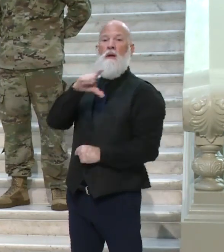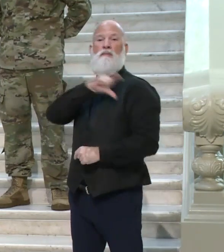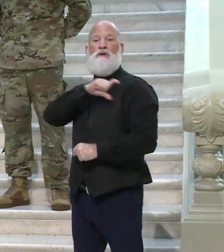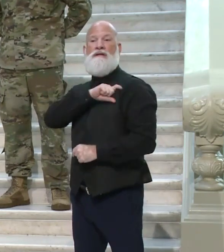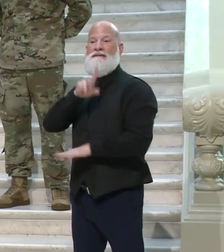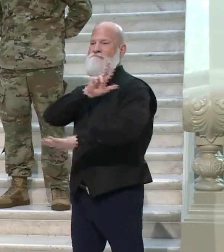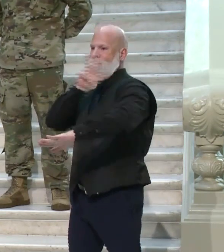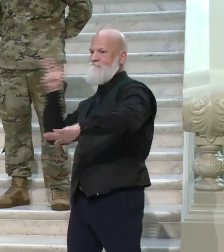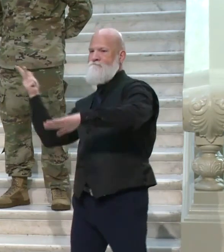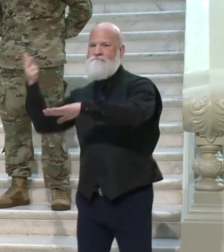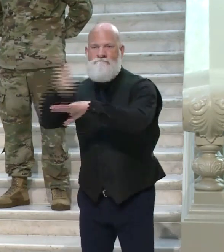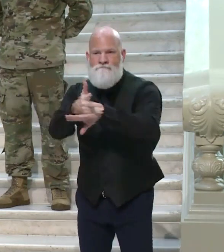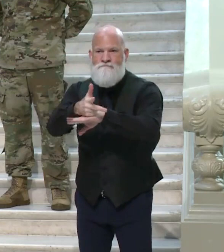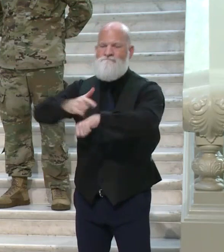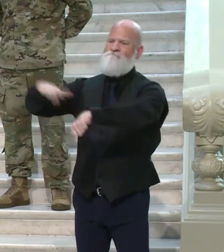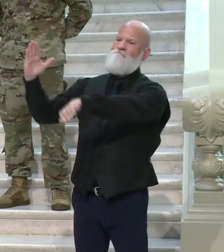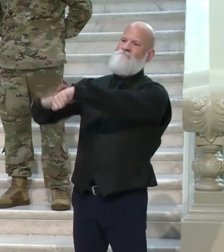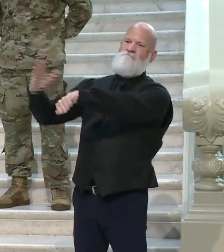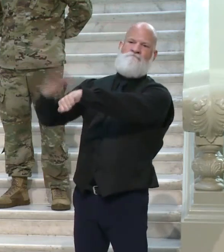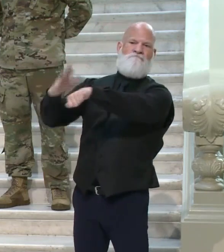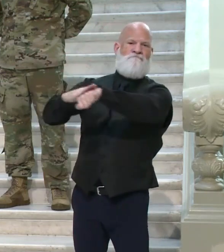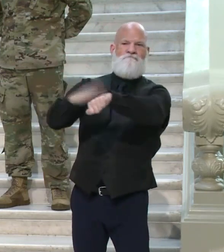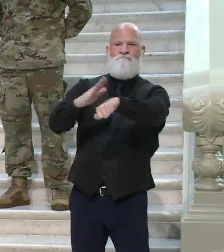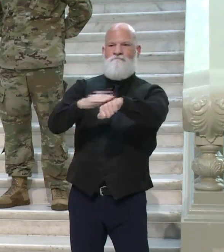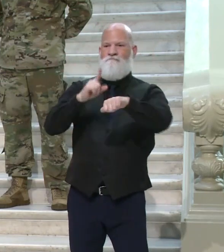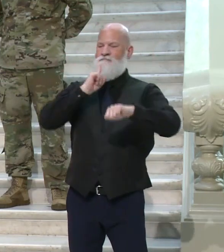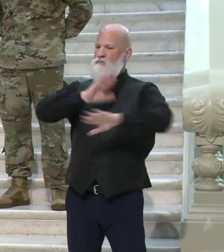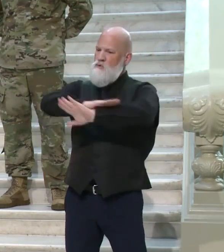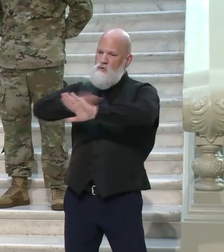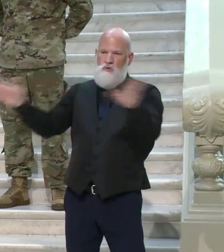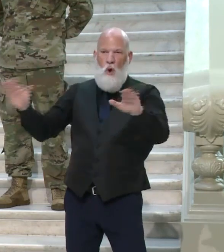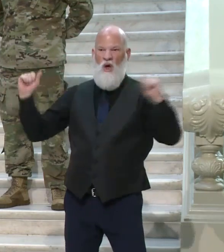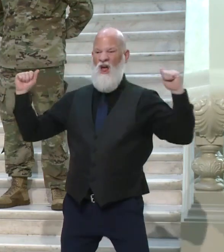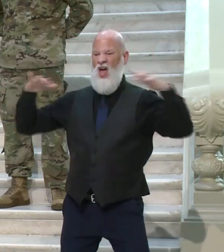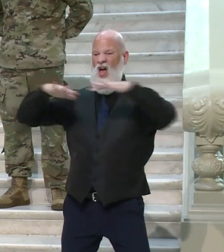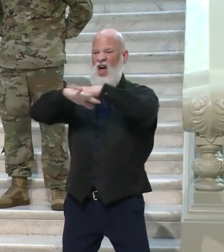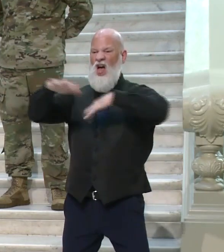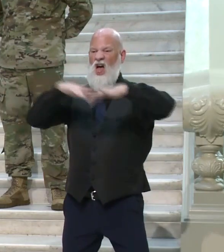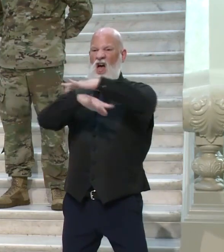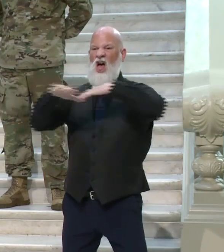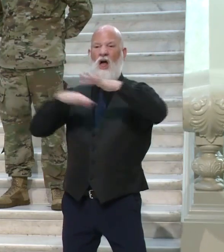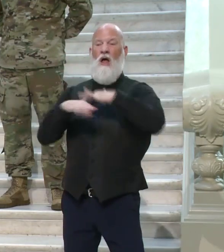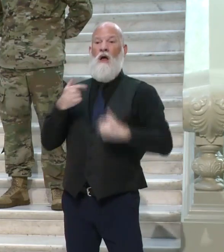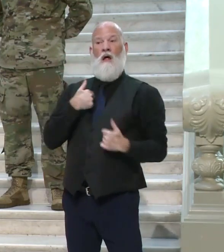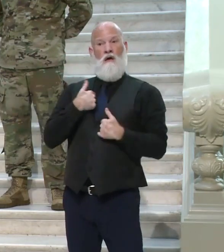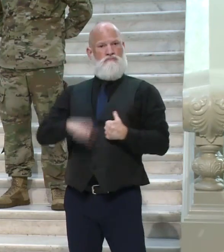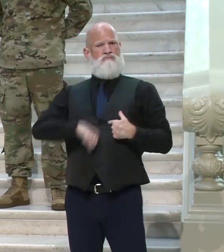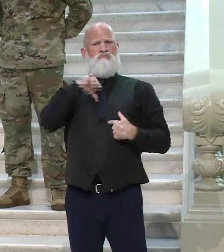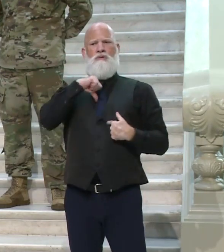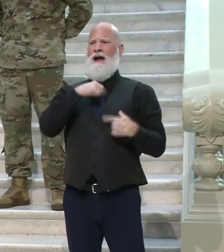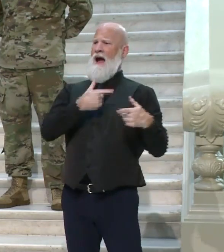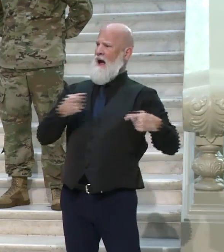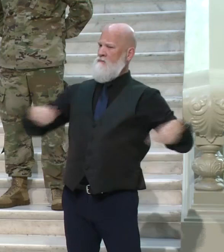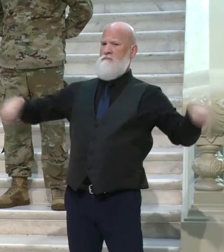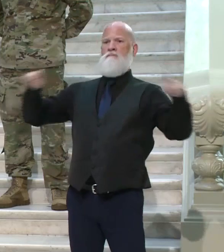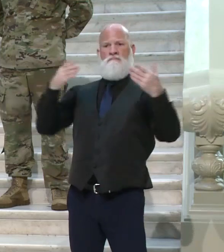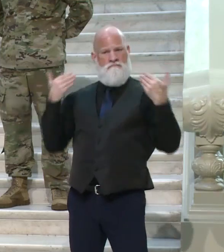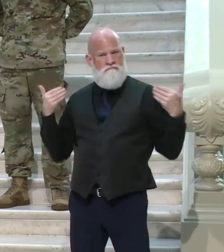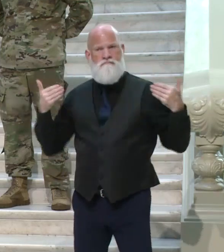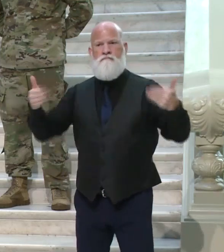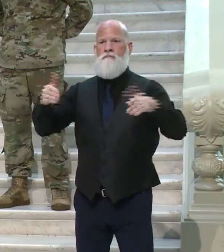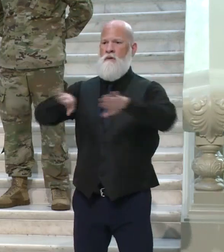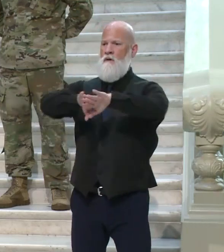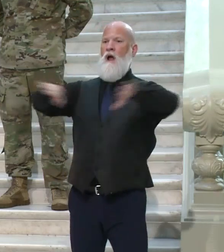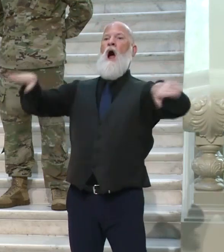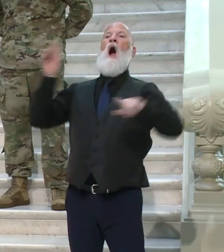for weeks now across our state, and I'm proud to say that both groups voluntarily dispersed.